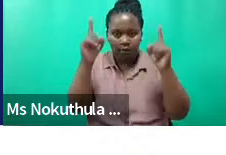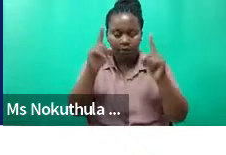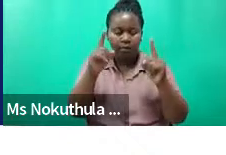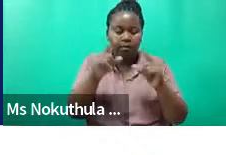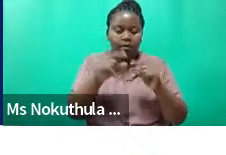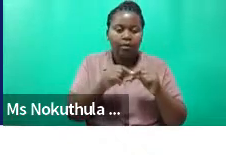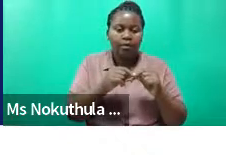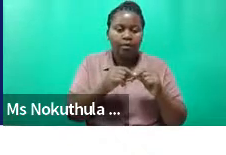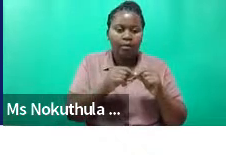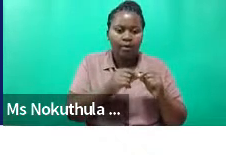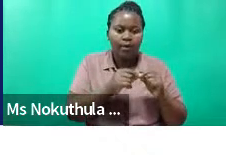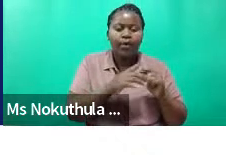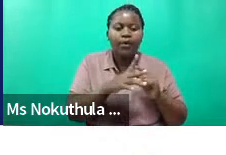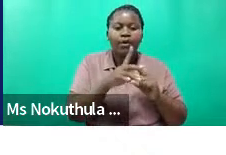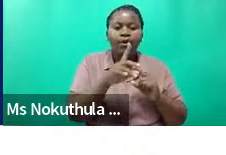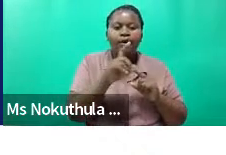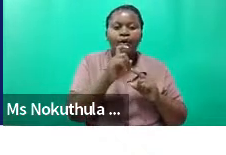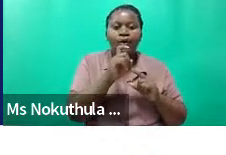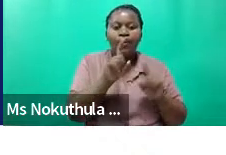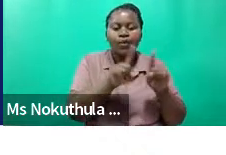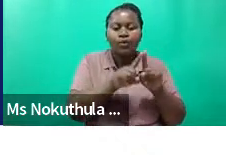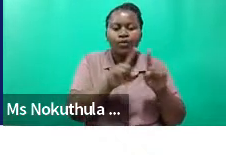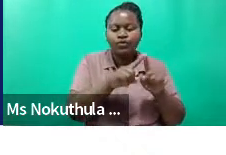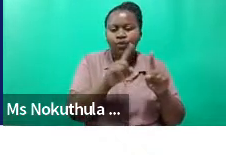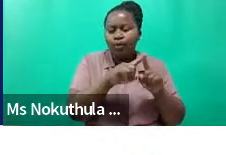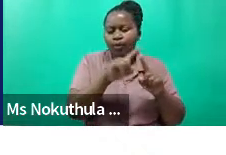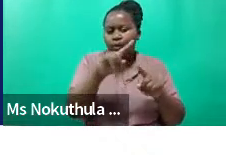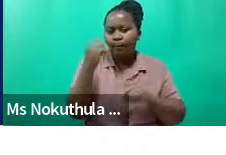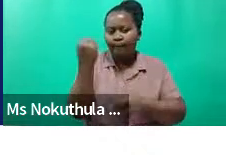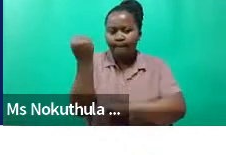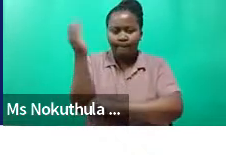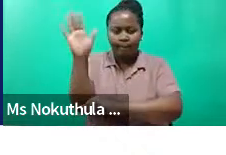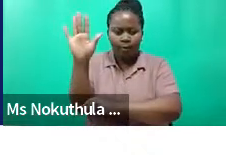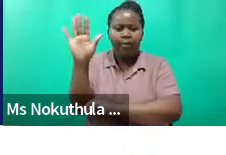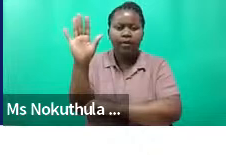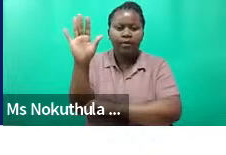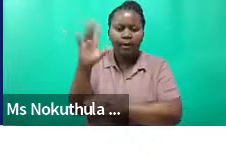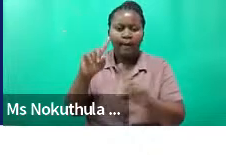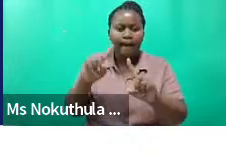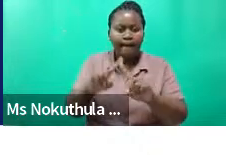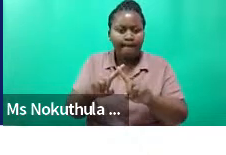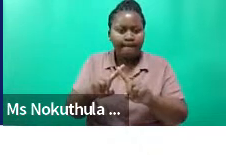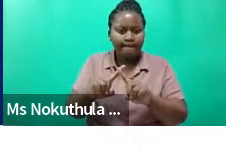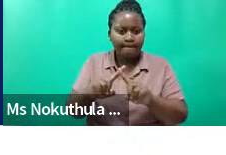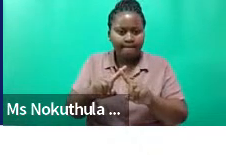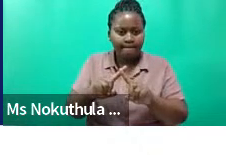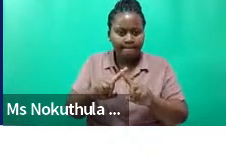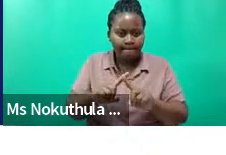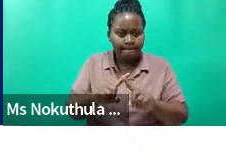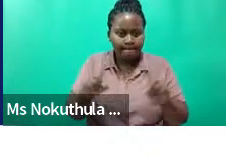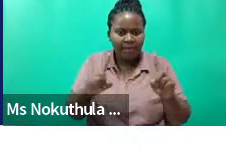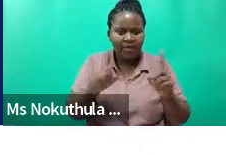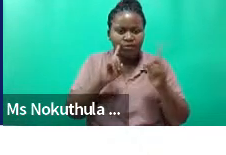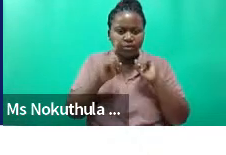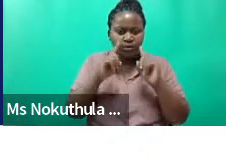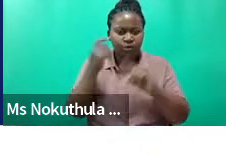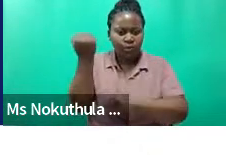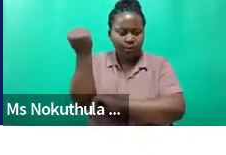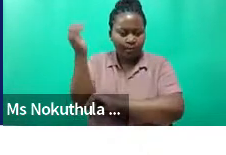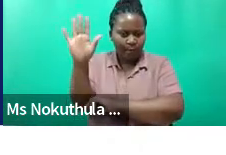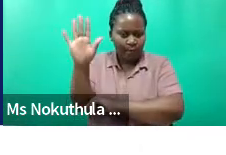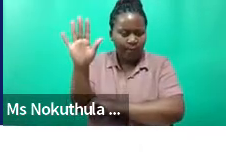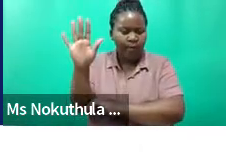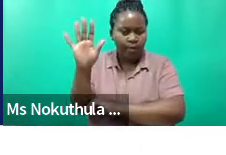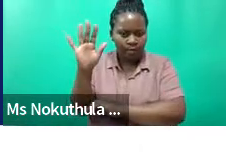like to word their PowerPoint, but rather speak to the PowerPoint, and